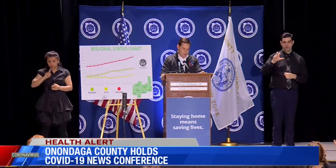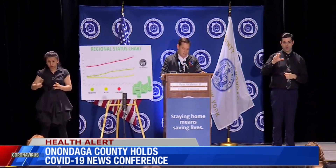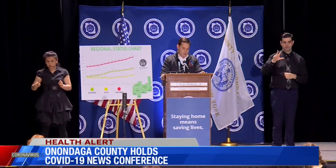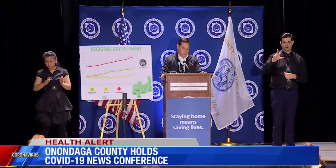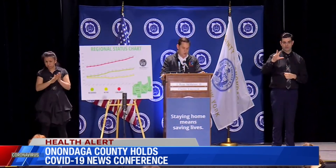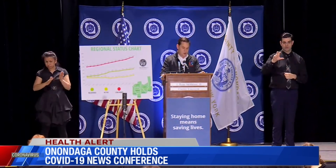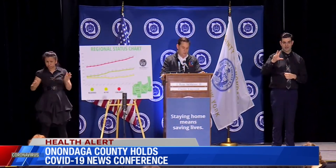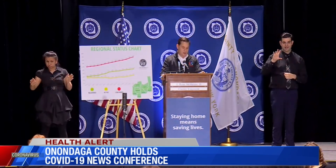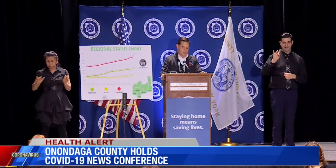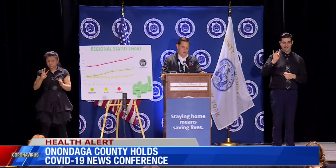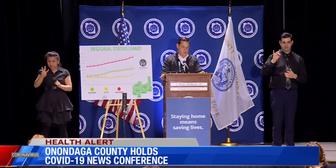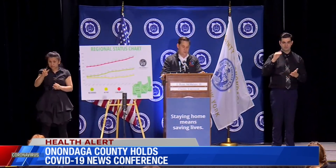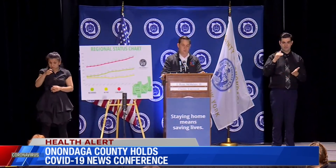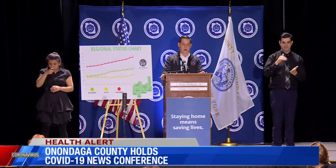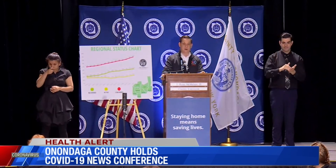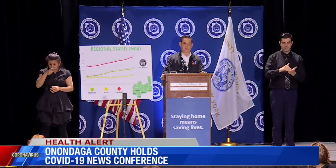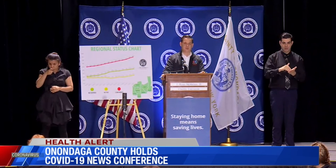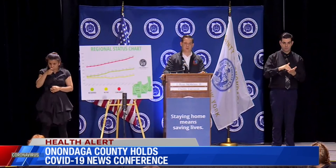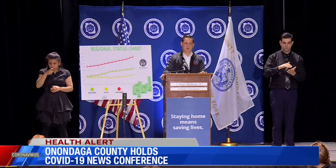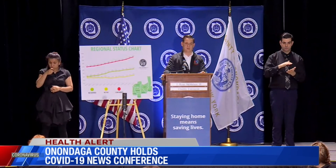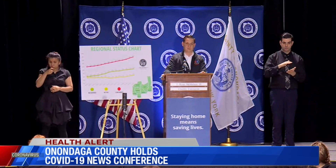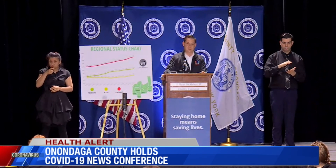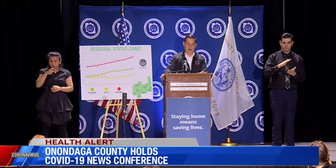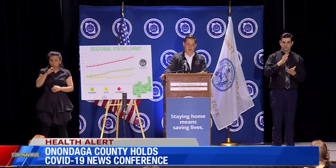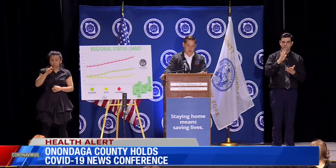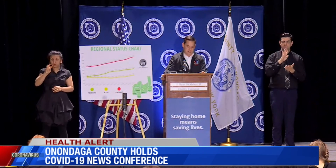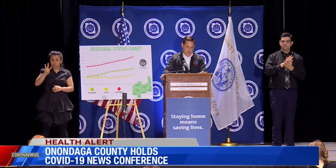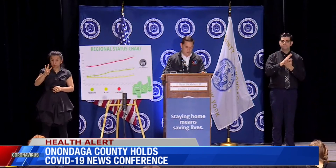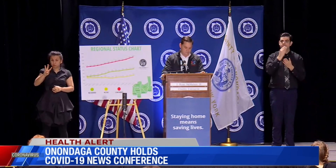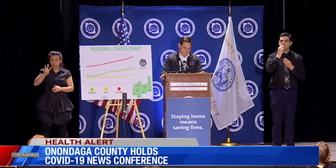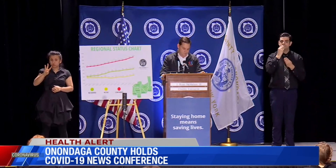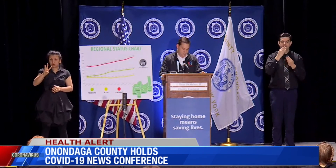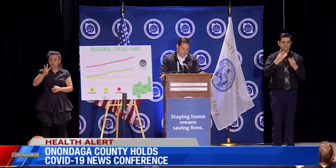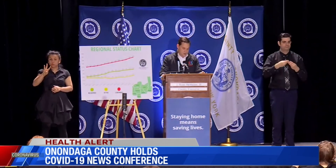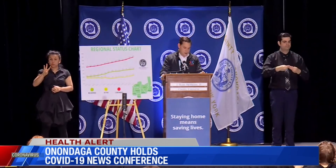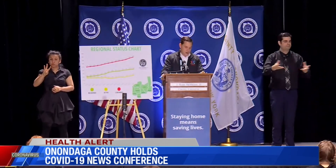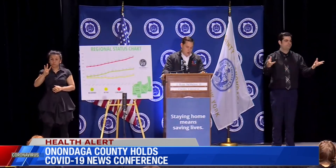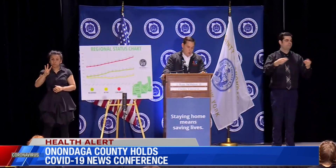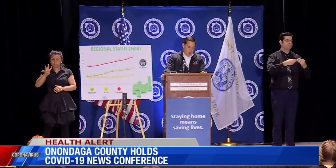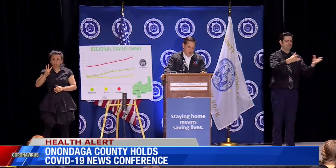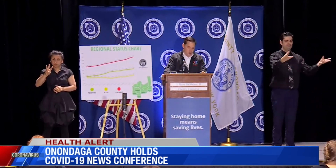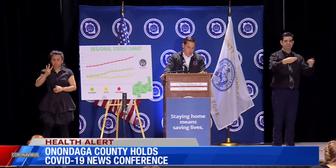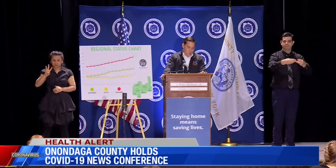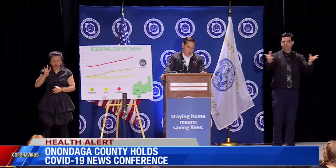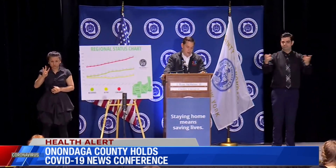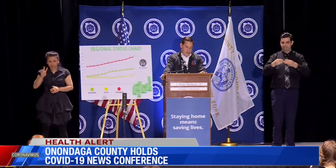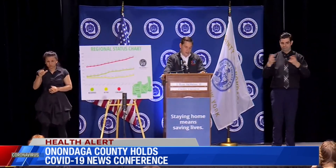338,000 school meals have been prepared and distributed in Onondaga County.